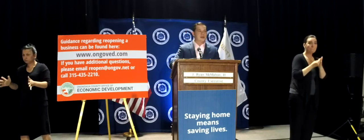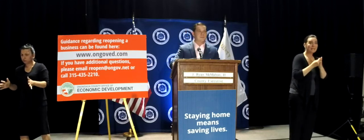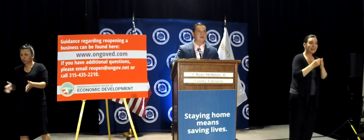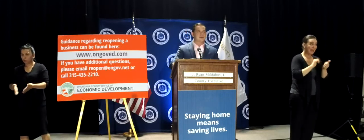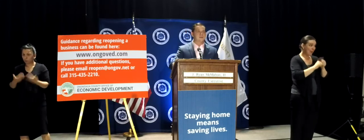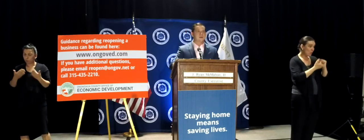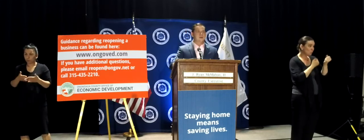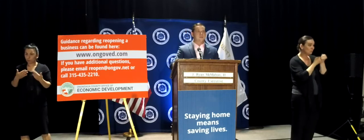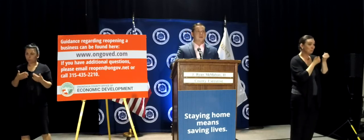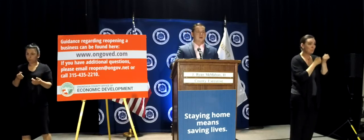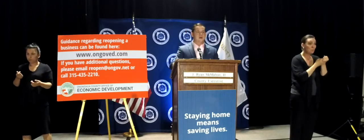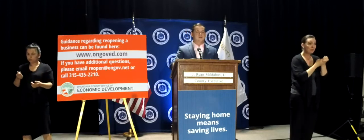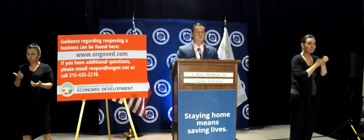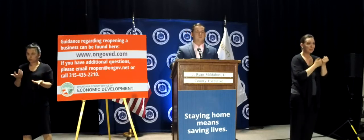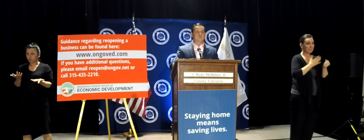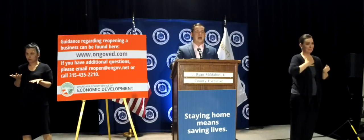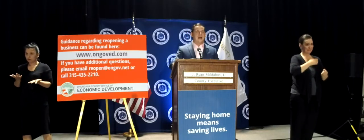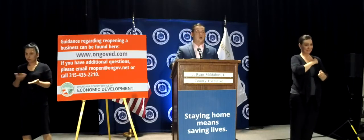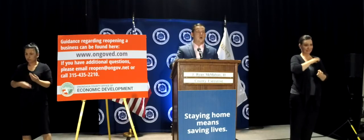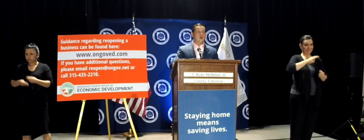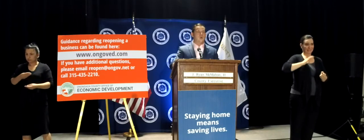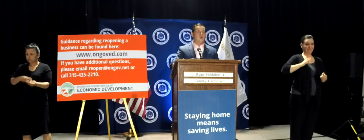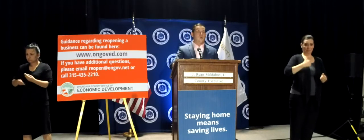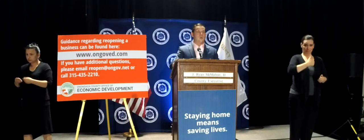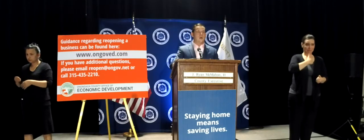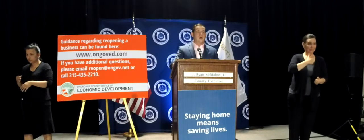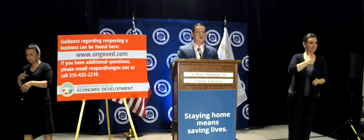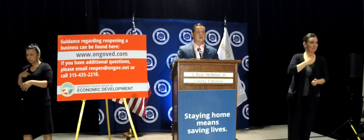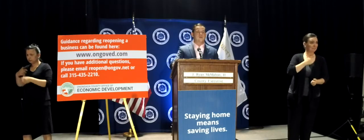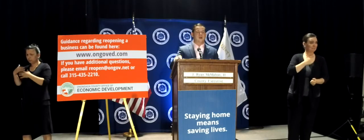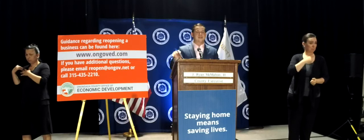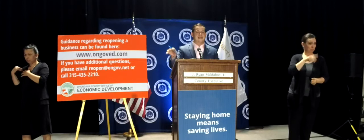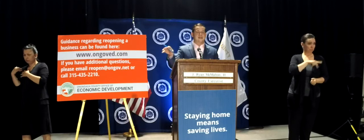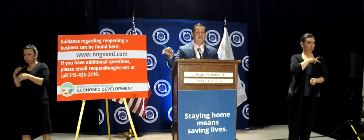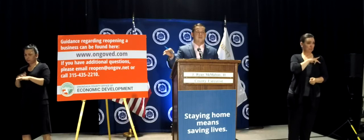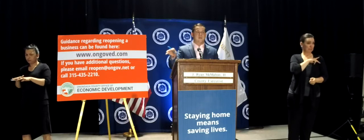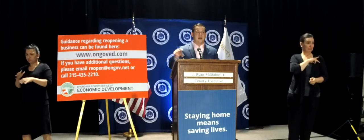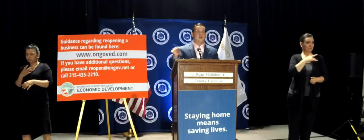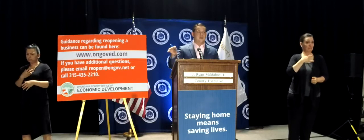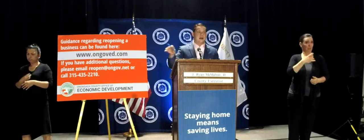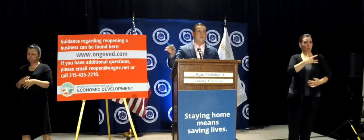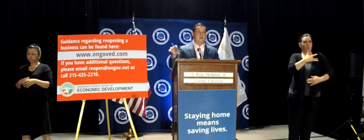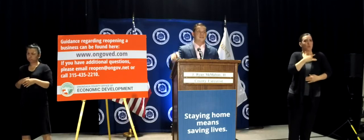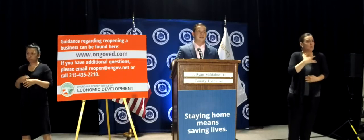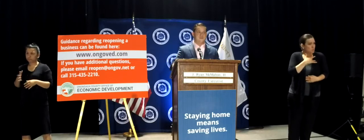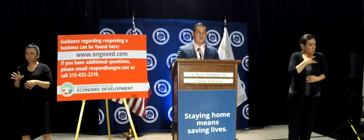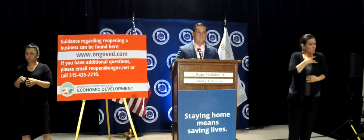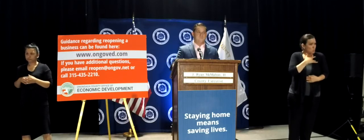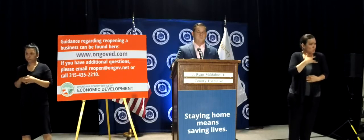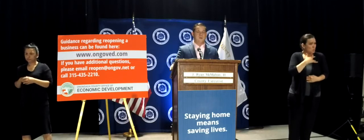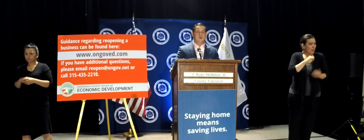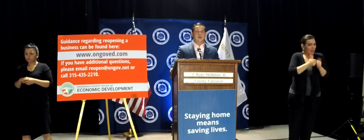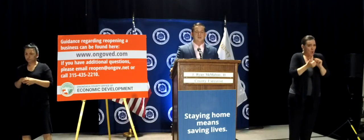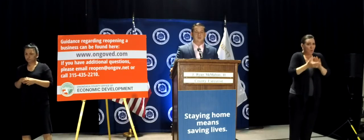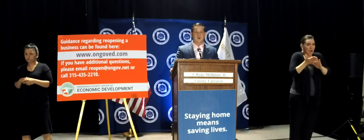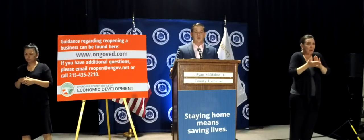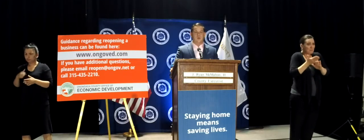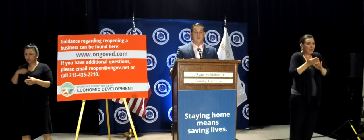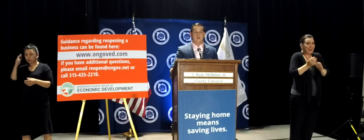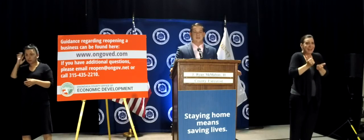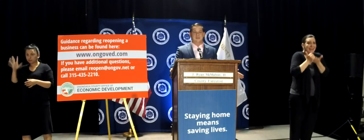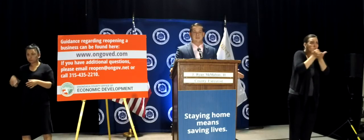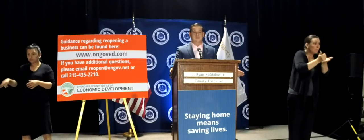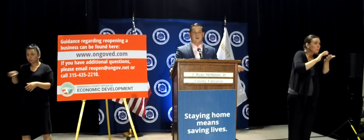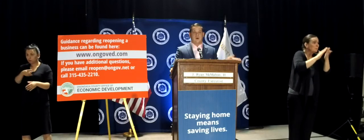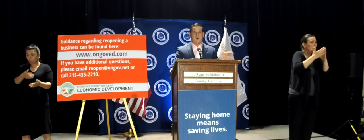That wears on me because I know the advice I could give them and how they could operate safely. And